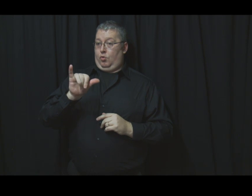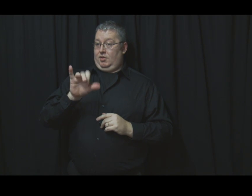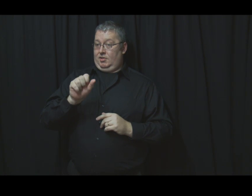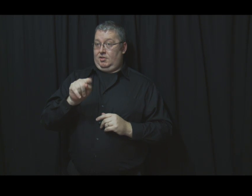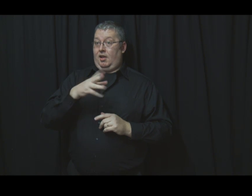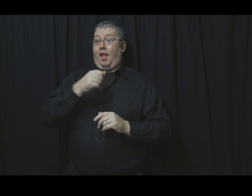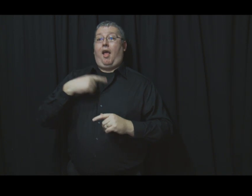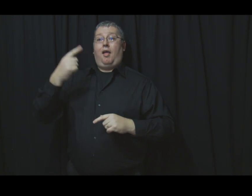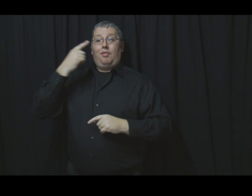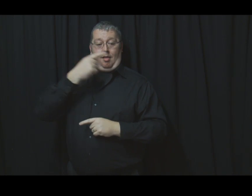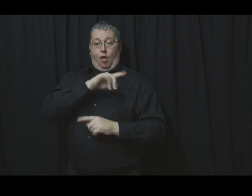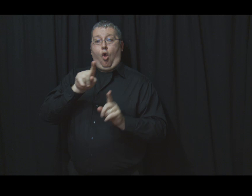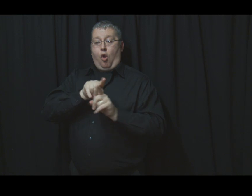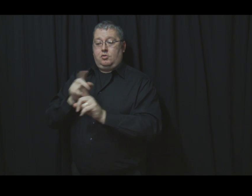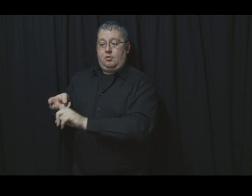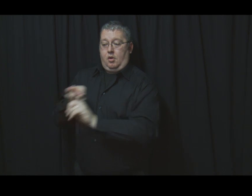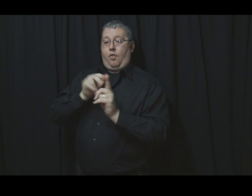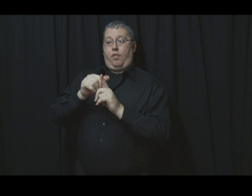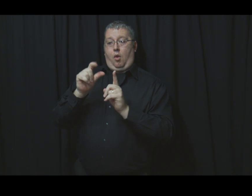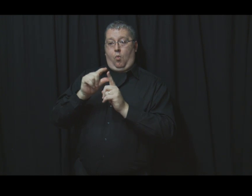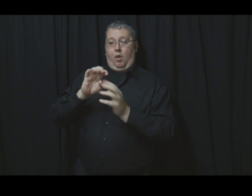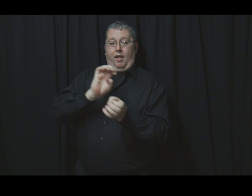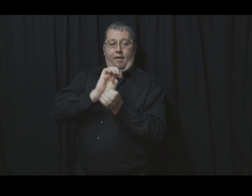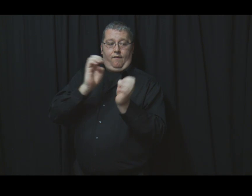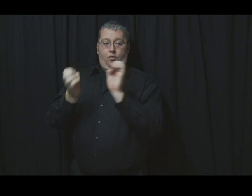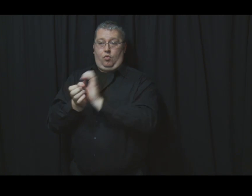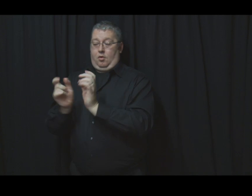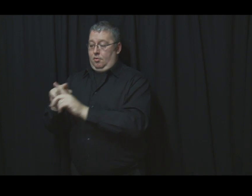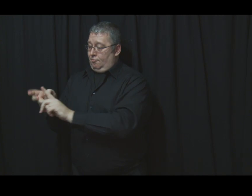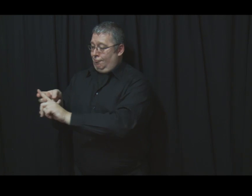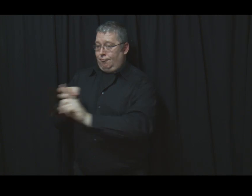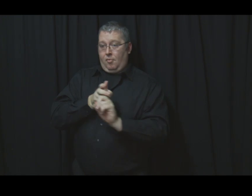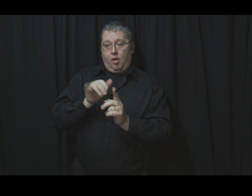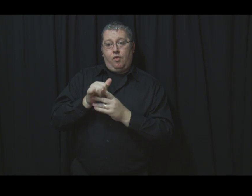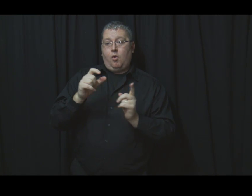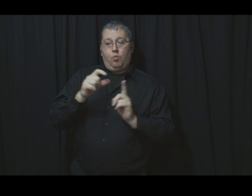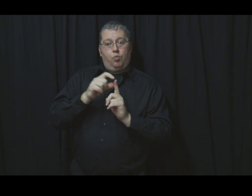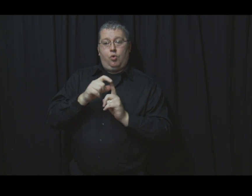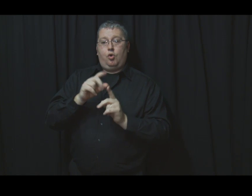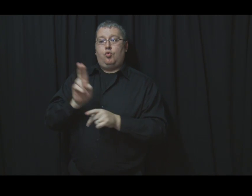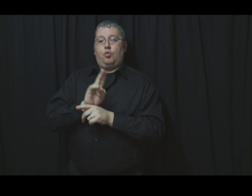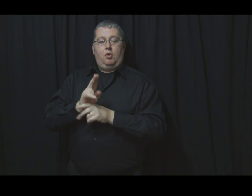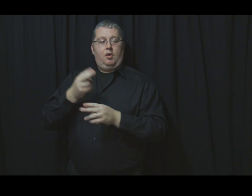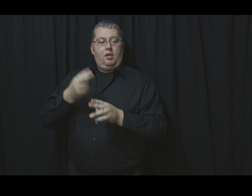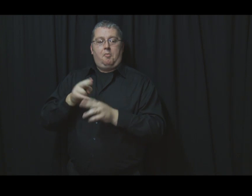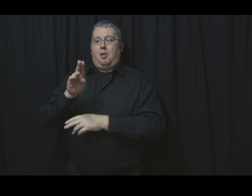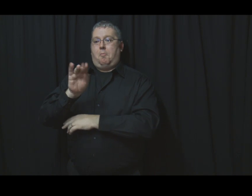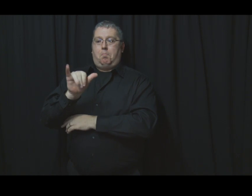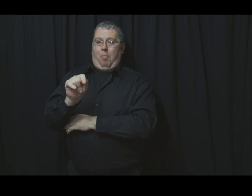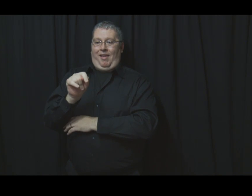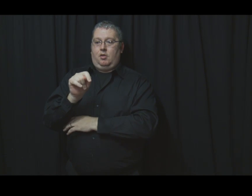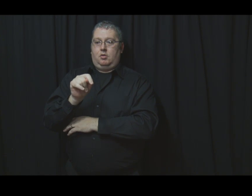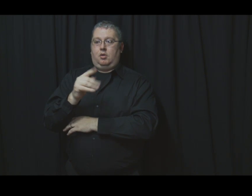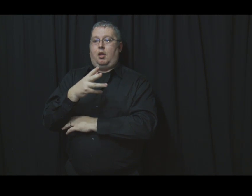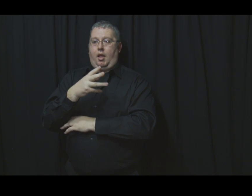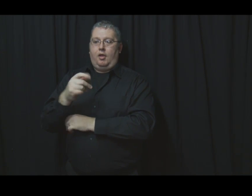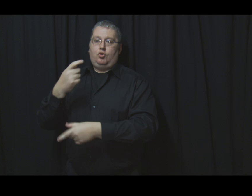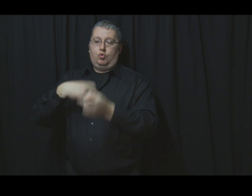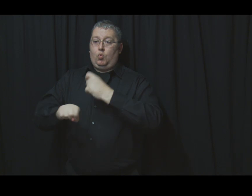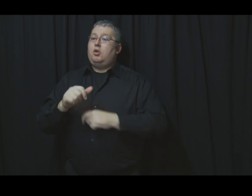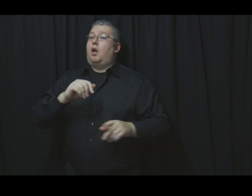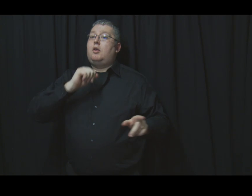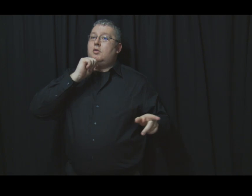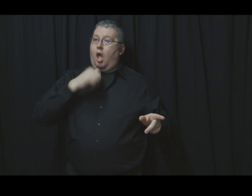by secularists. The word evolution has been hijacked using what I call a bait and switch. Let me explain to you. The